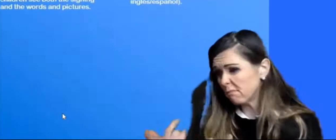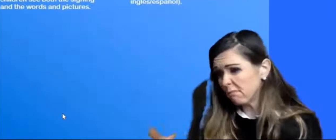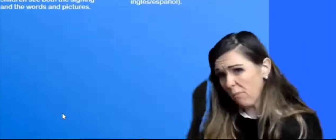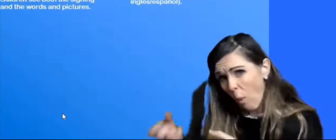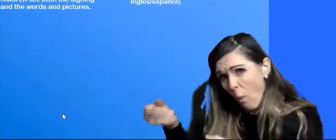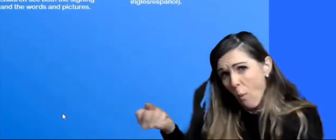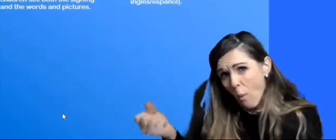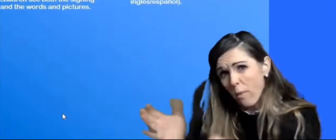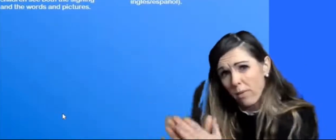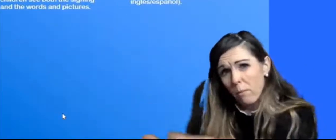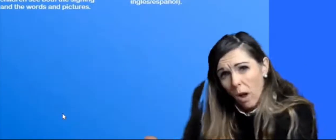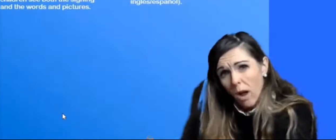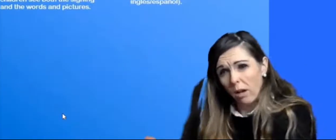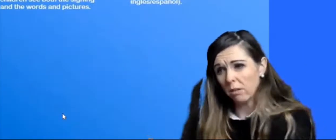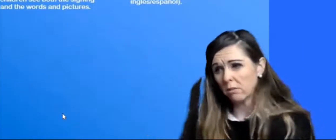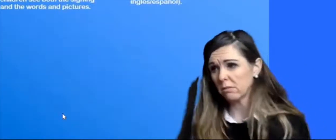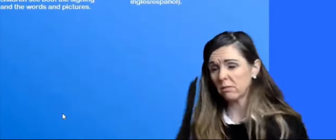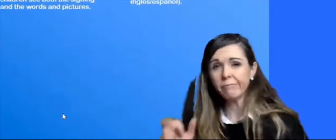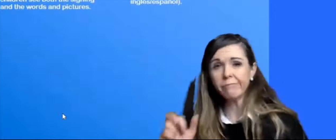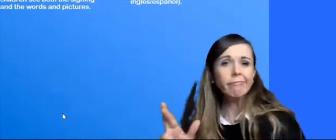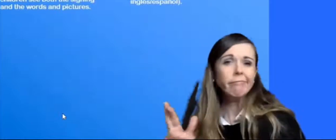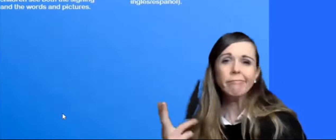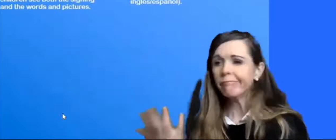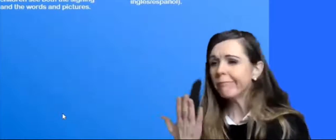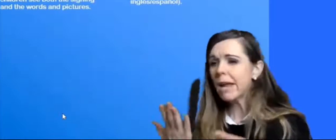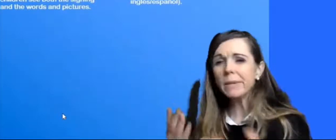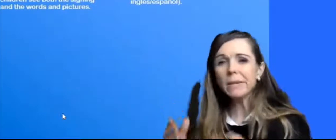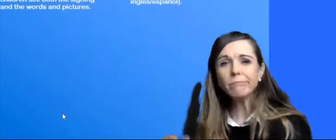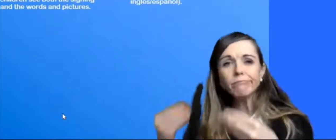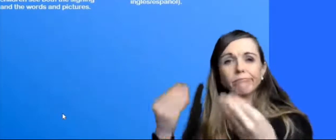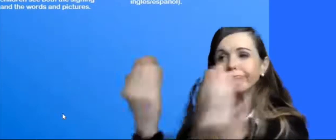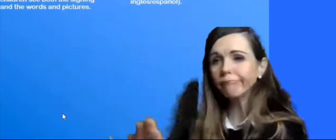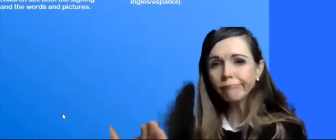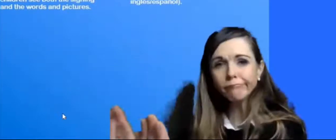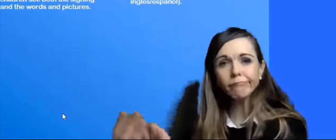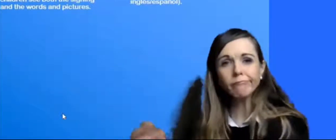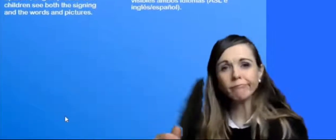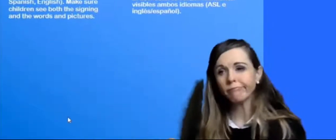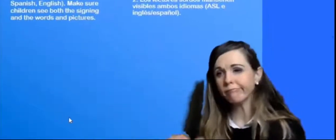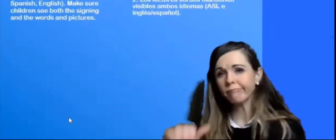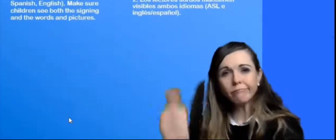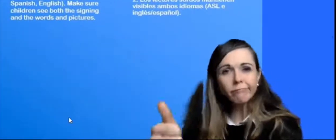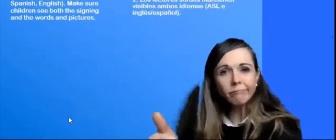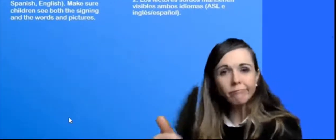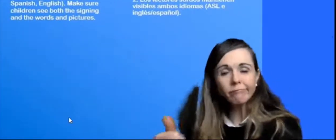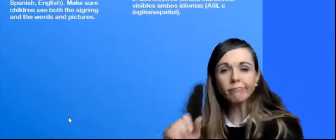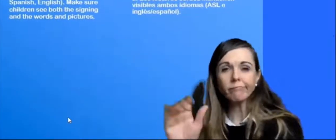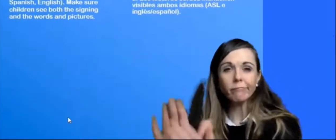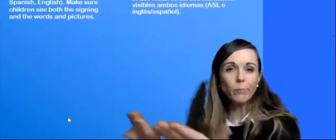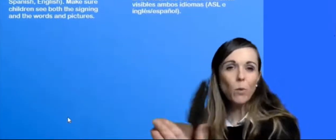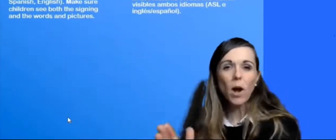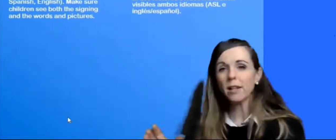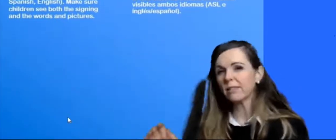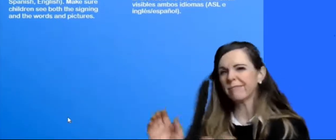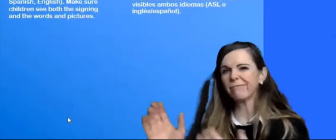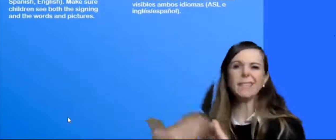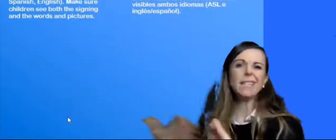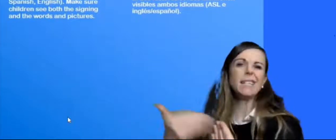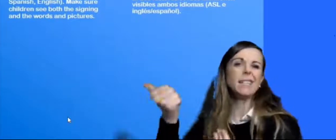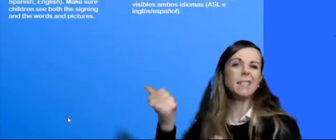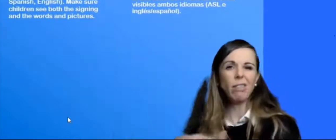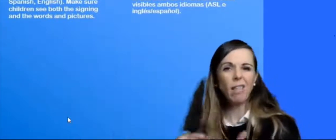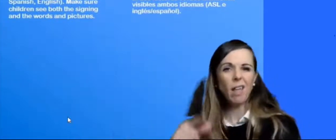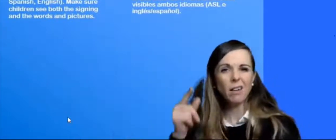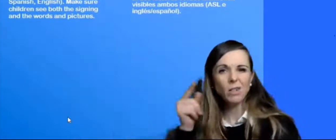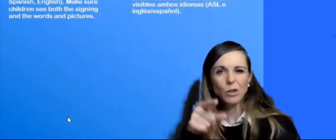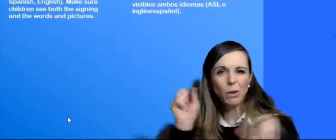visual communication, that visual storytelling. And asking your child, hey, do you want to help? Do you want to hold the book? They